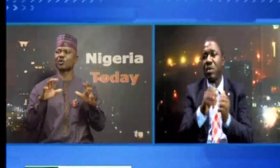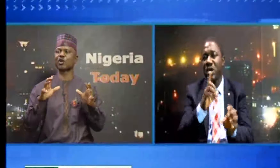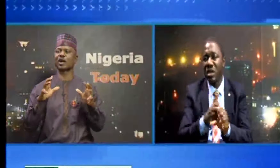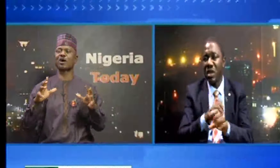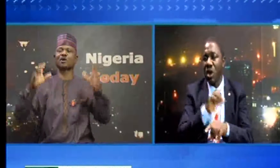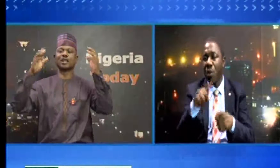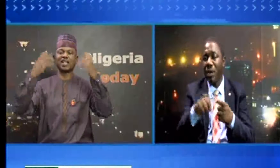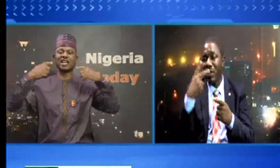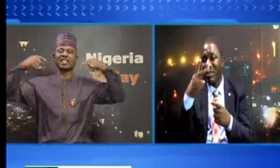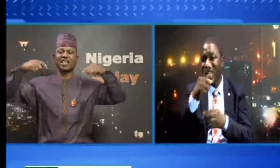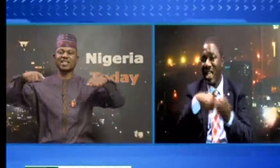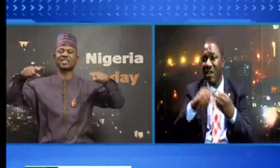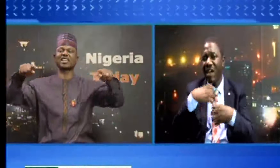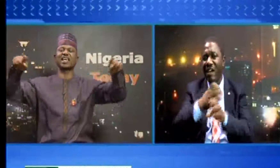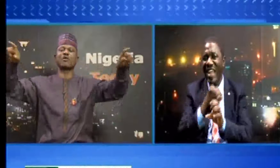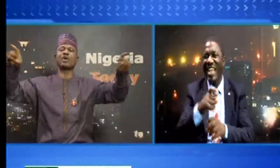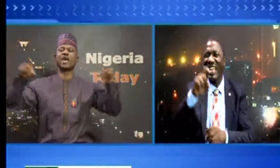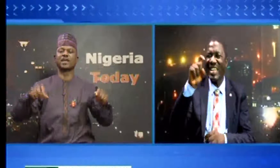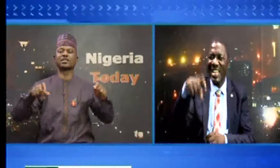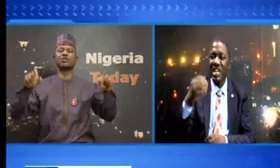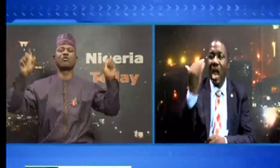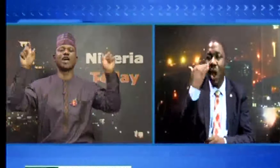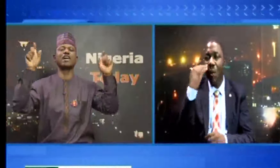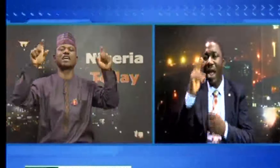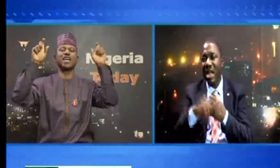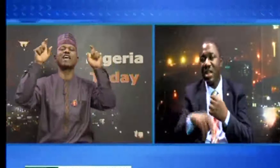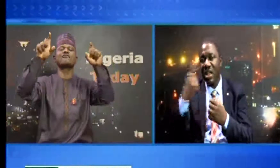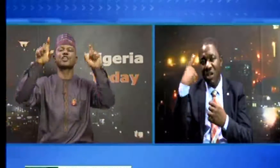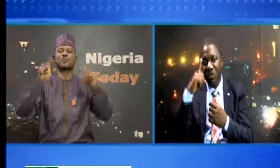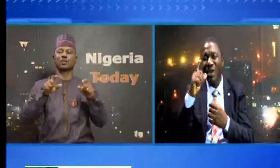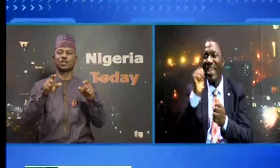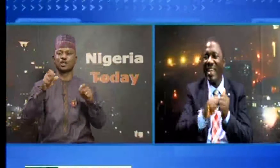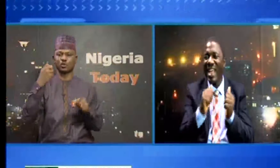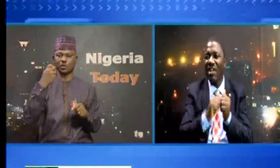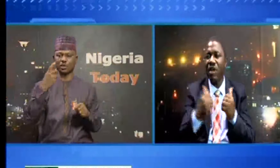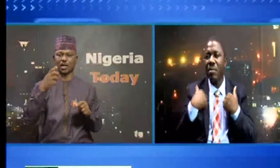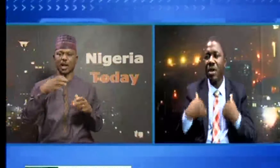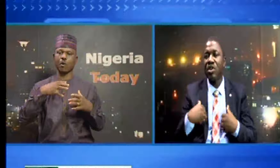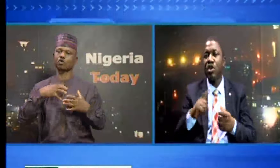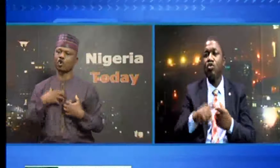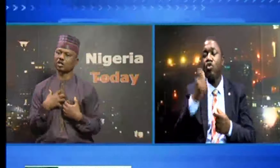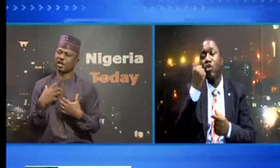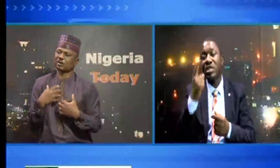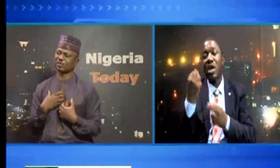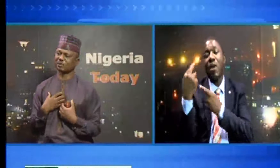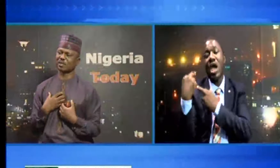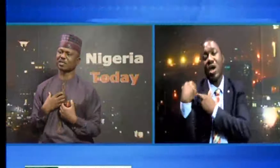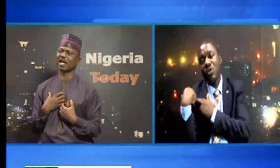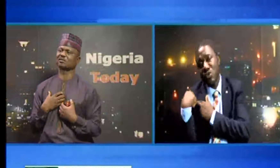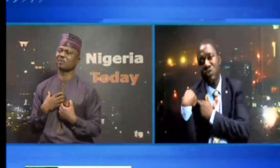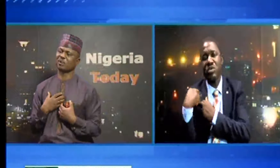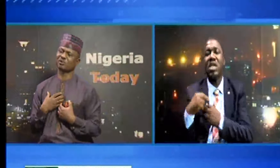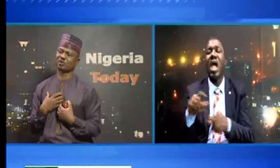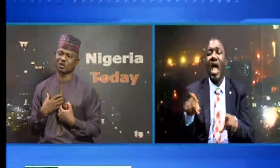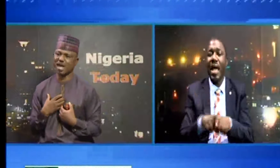When you look around, creating the necessary awareness for each and everybody to understand our roles and responsibility